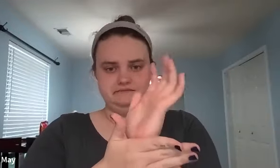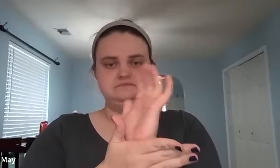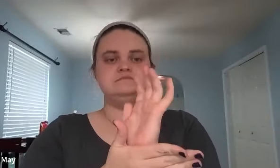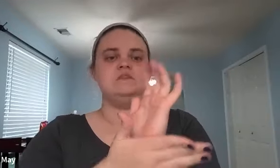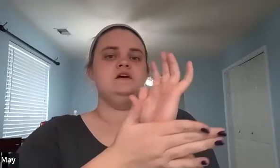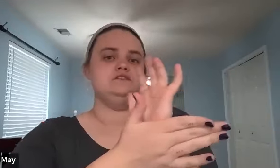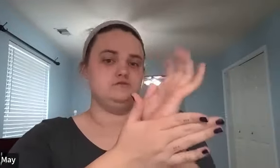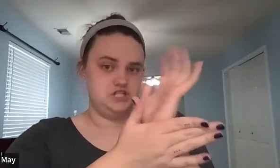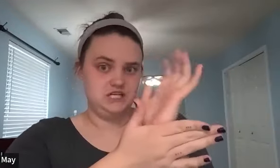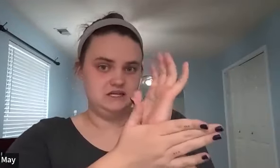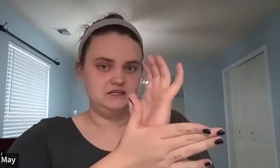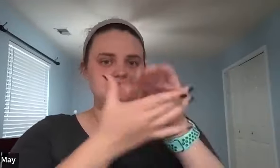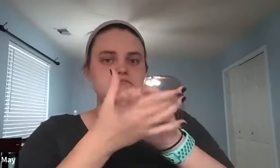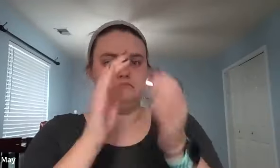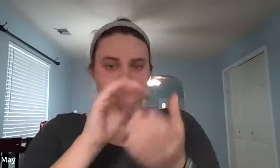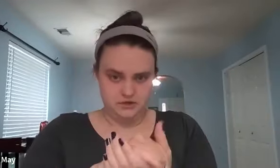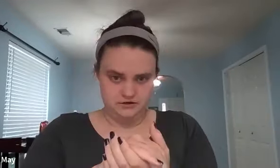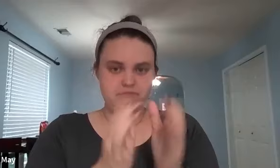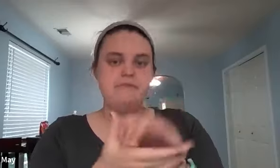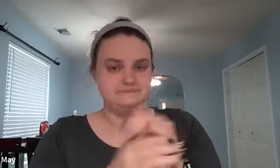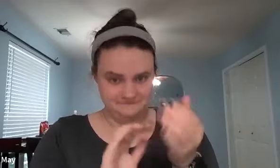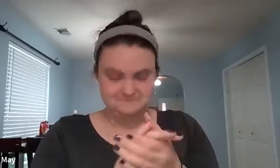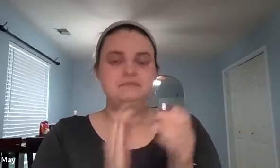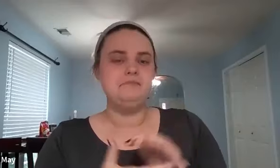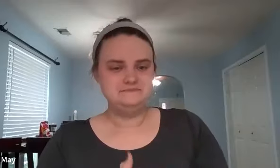Mm-hmm. So cheese burger. Mm-hmm.